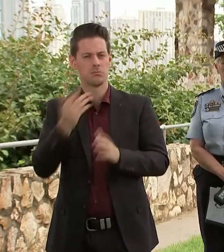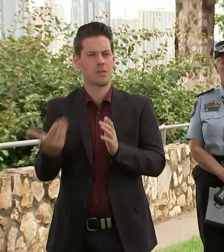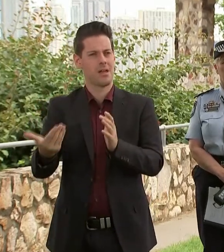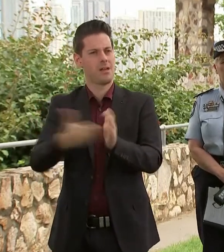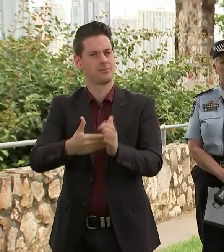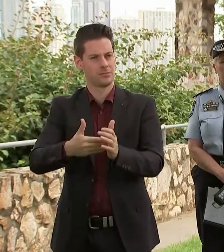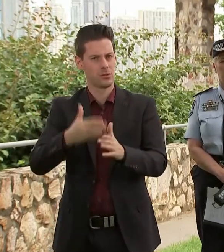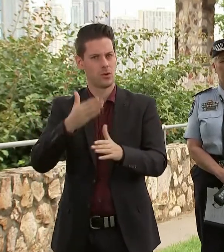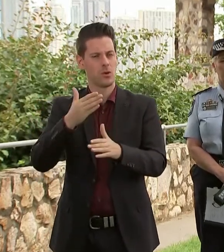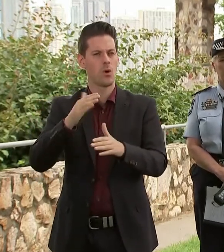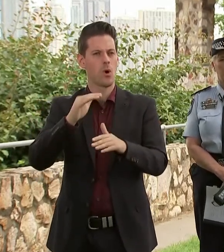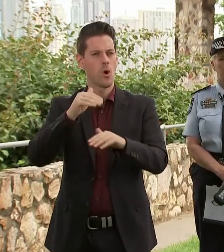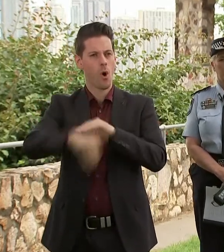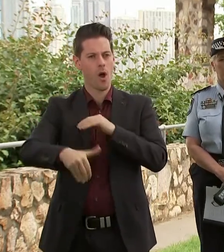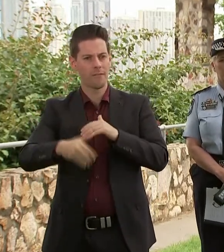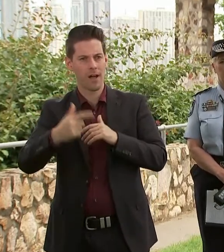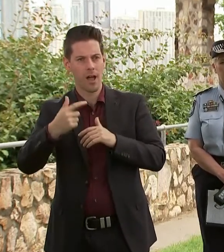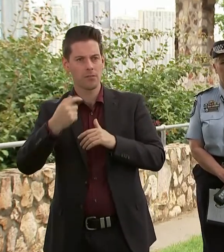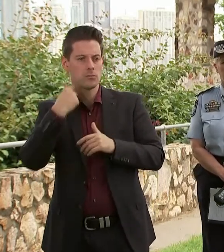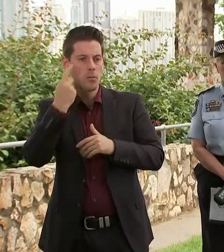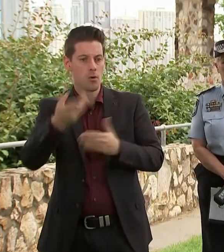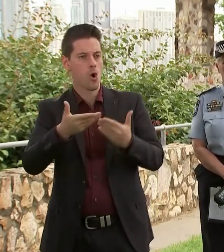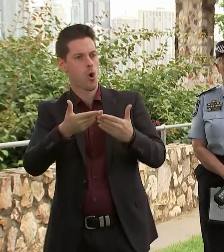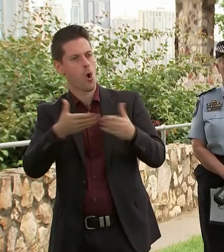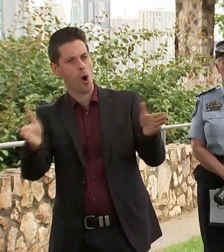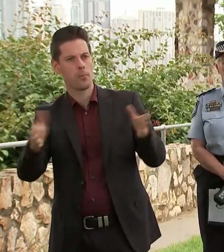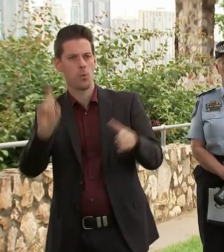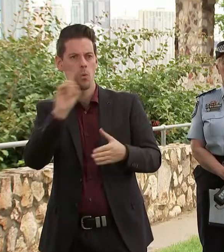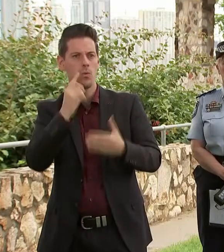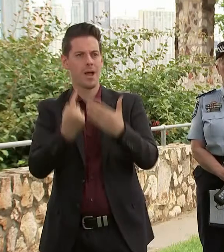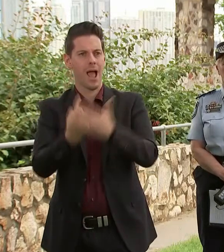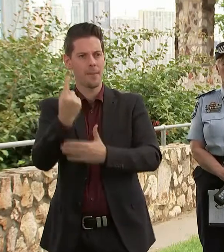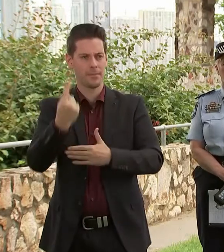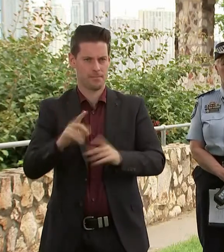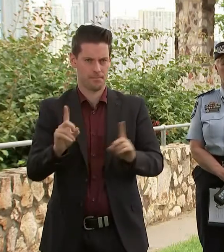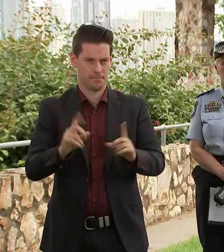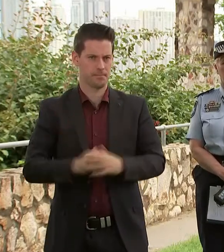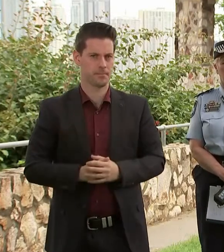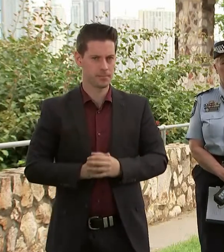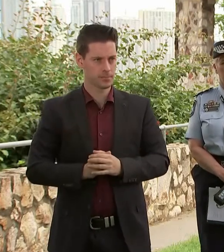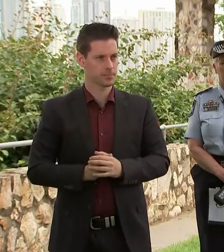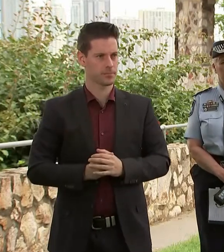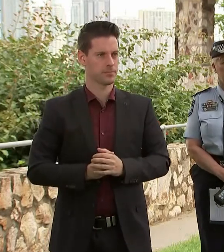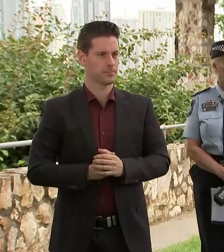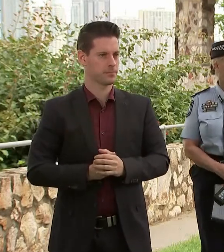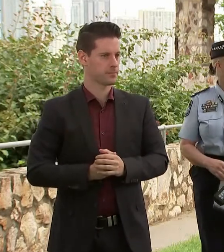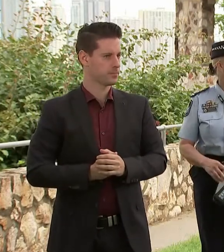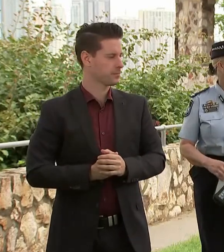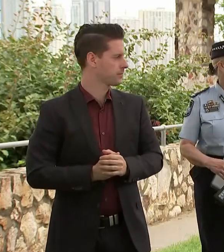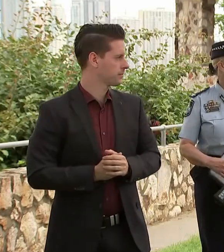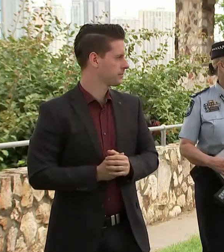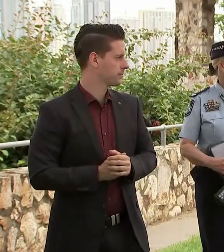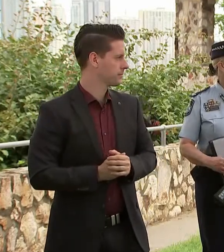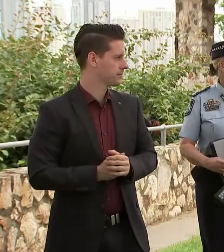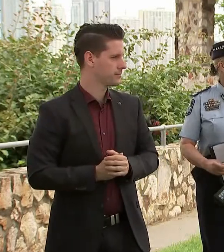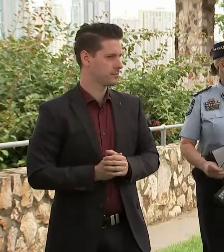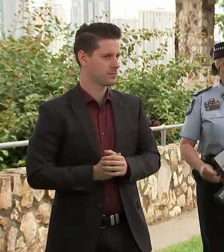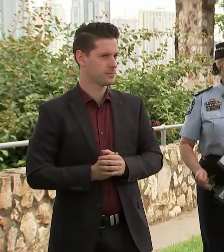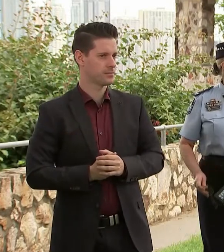little bit more about the arrangements for the border opening that will happen at 1 a.m. tomorrow morning.